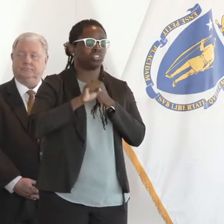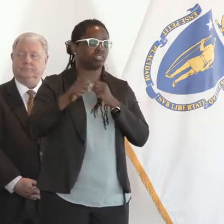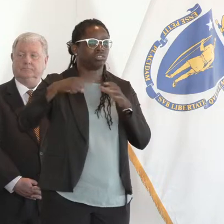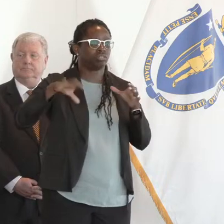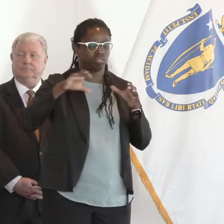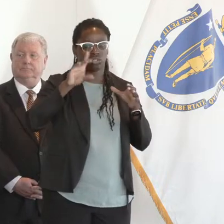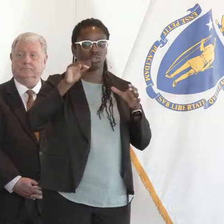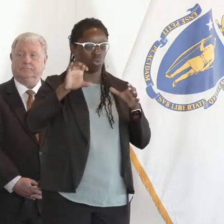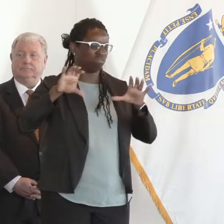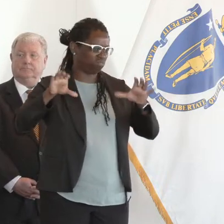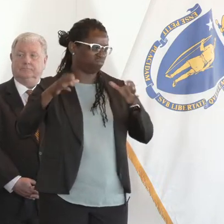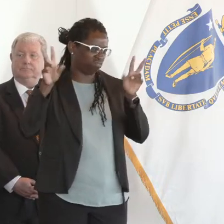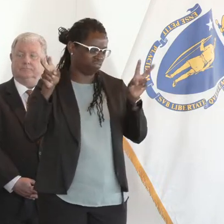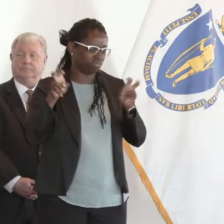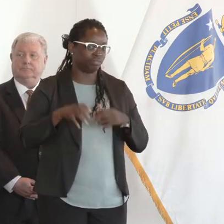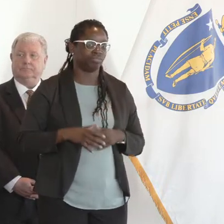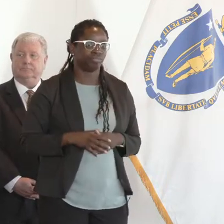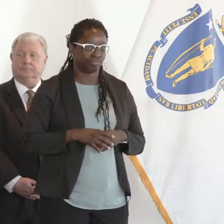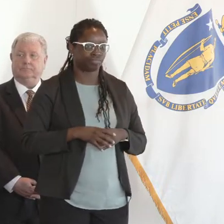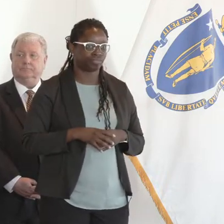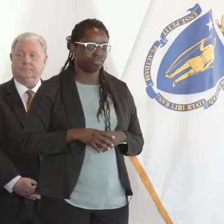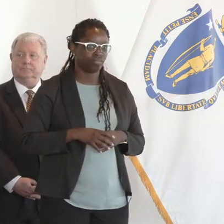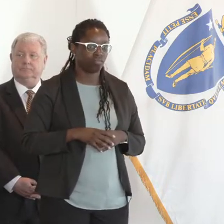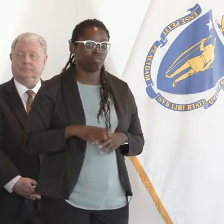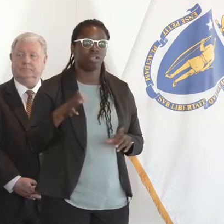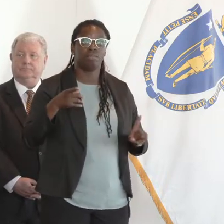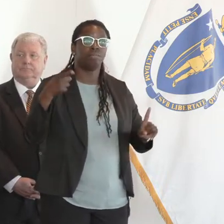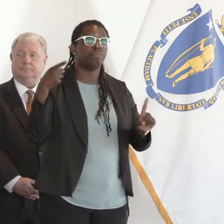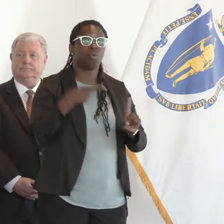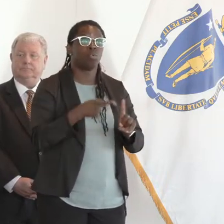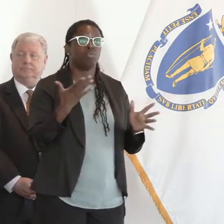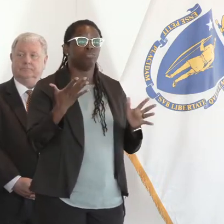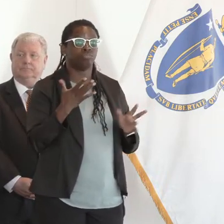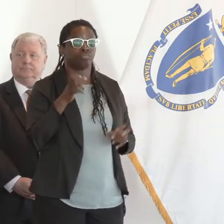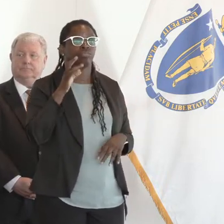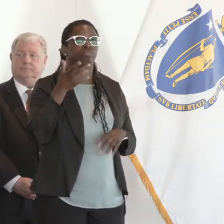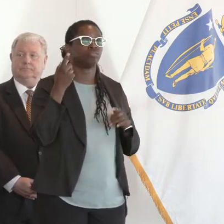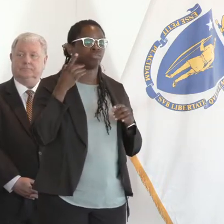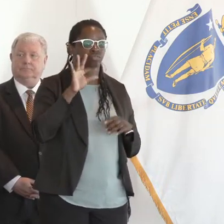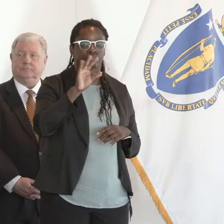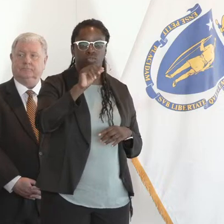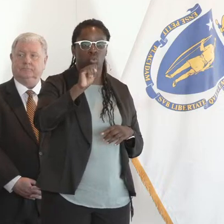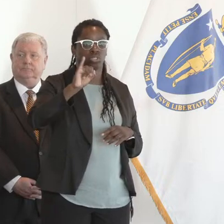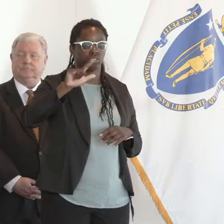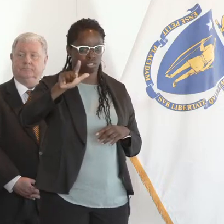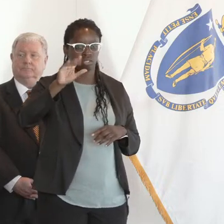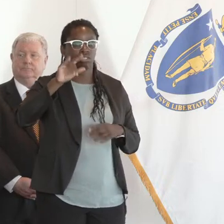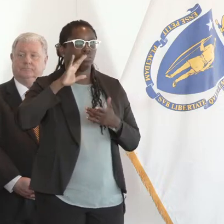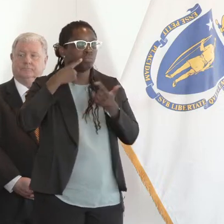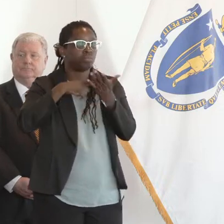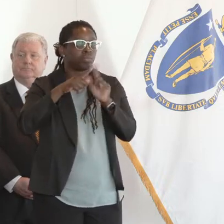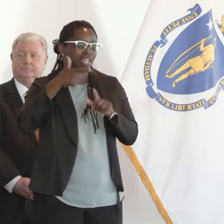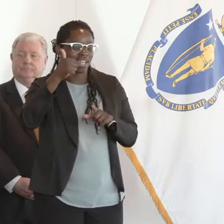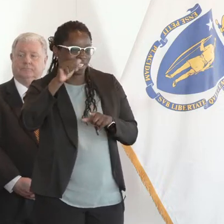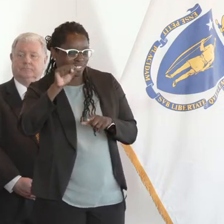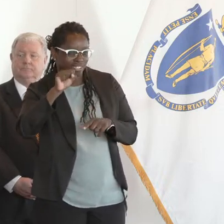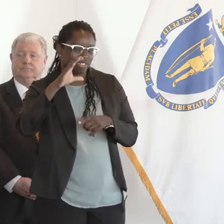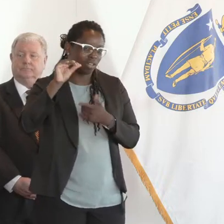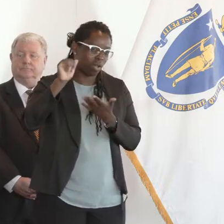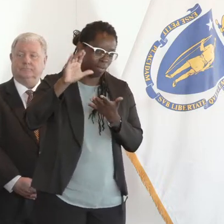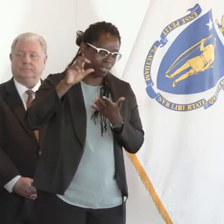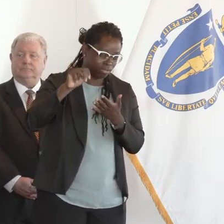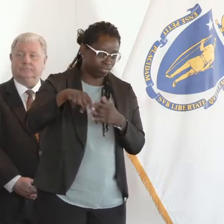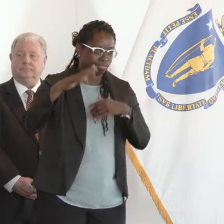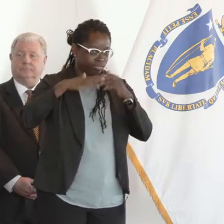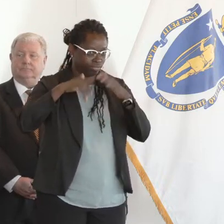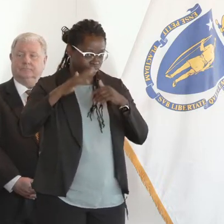fuel-free construction, to our own executive order at the local level requiring all new municipal construction and major